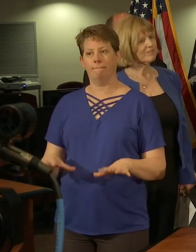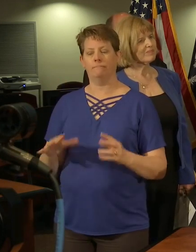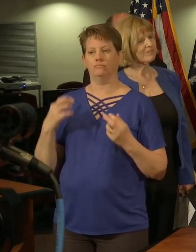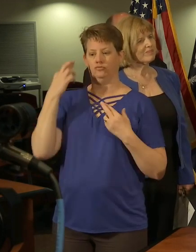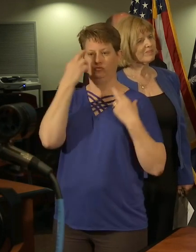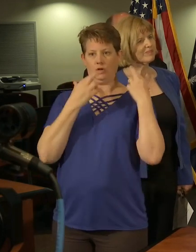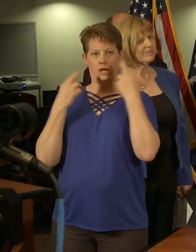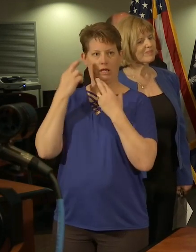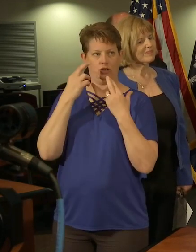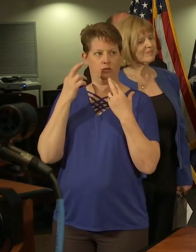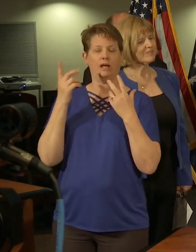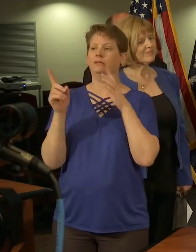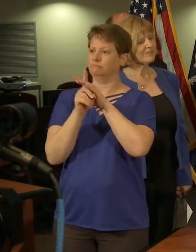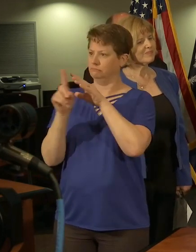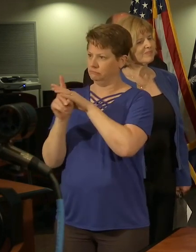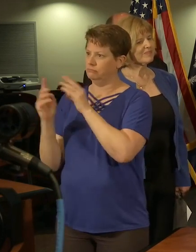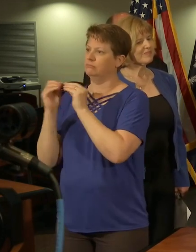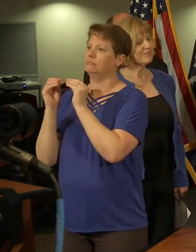as more cases occur.